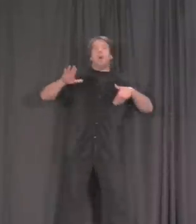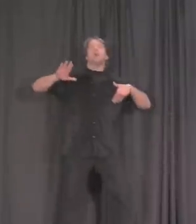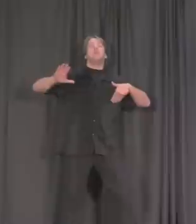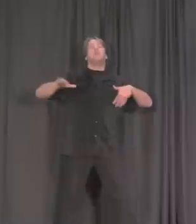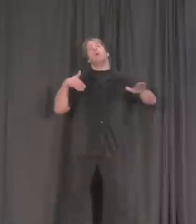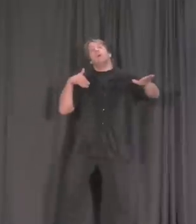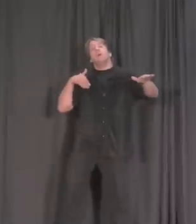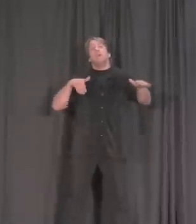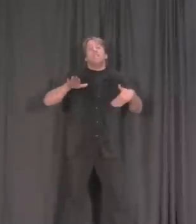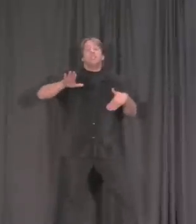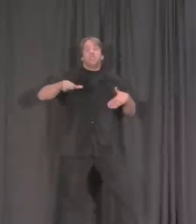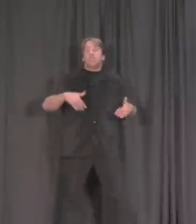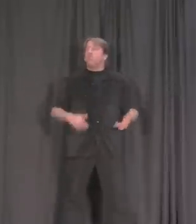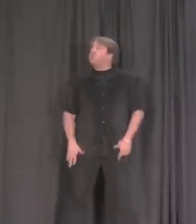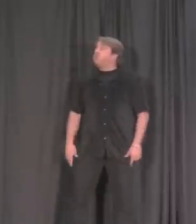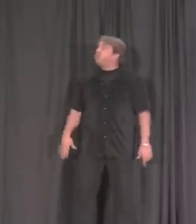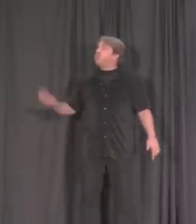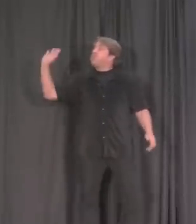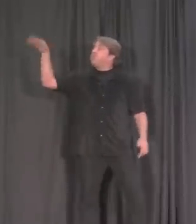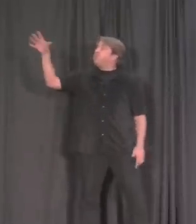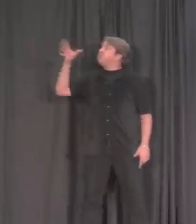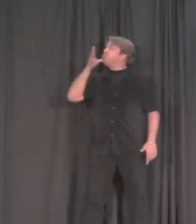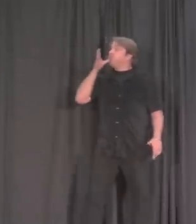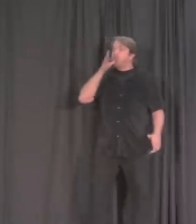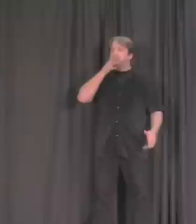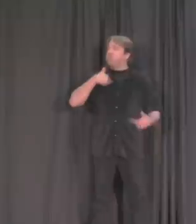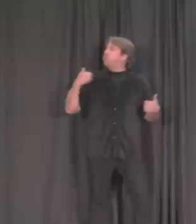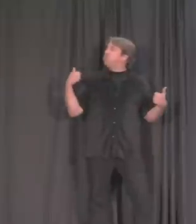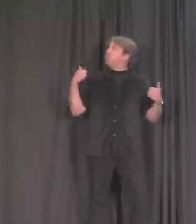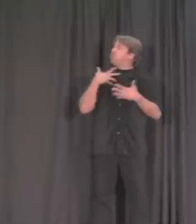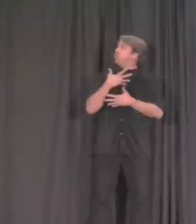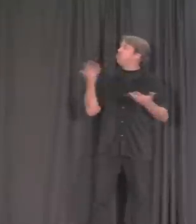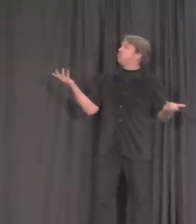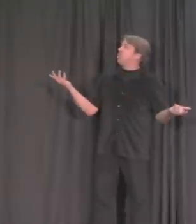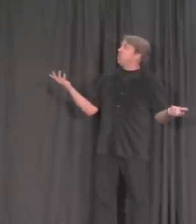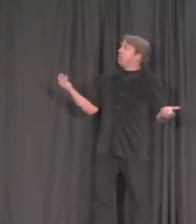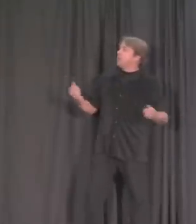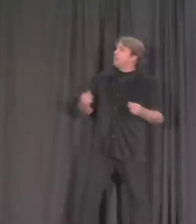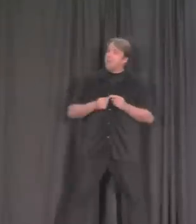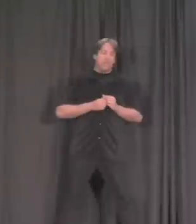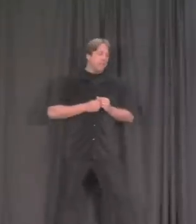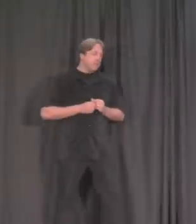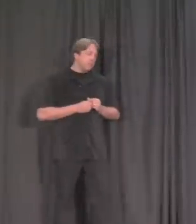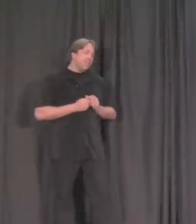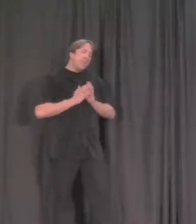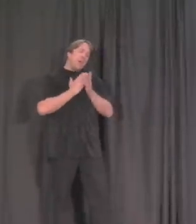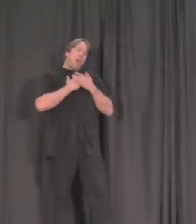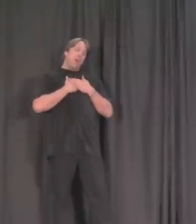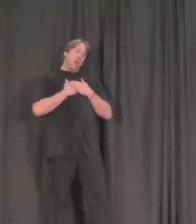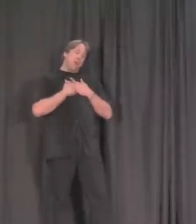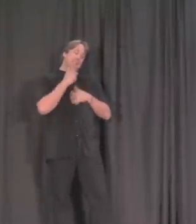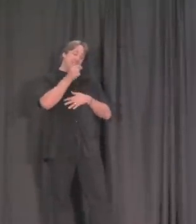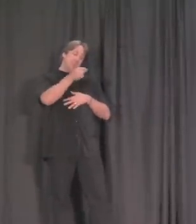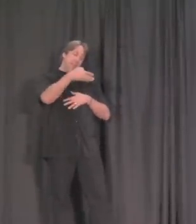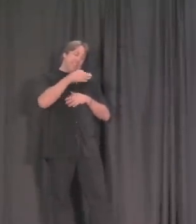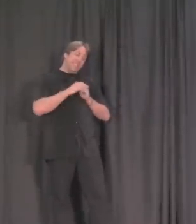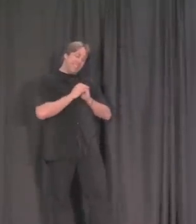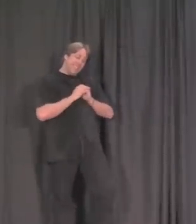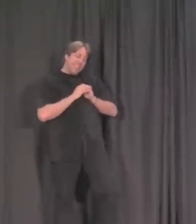So I remember, I walked to school and I went, Mom! Mom, I'm scared about the school thing. Oh,